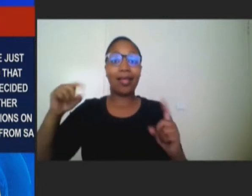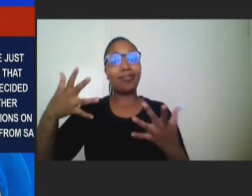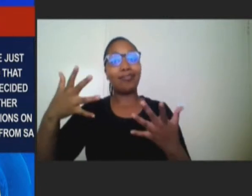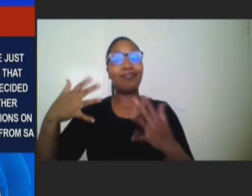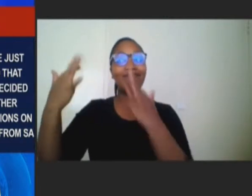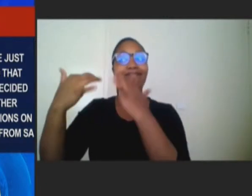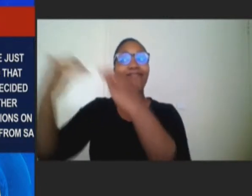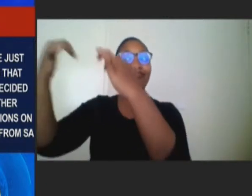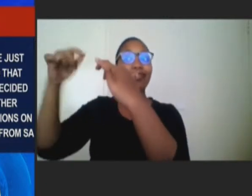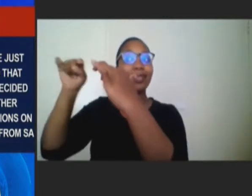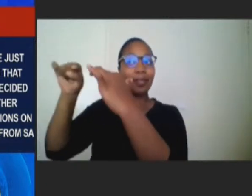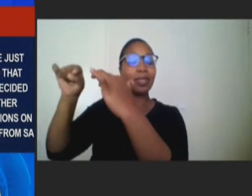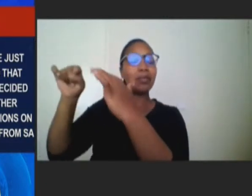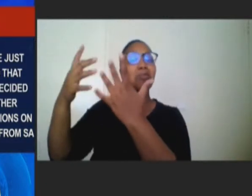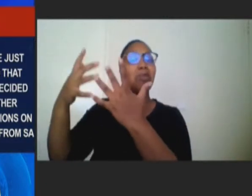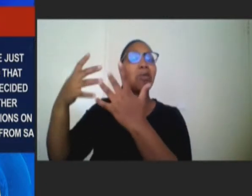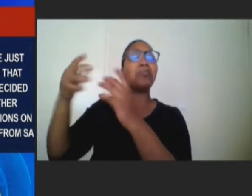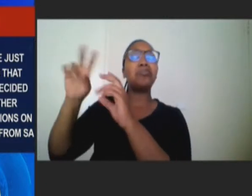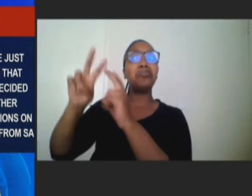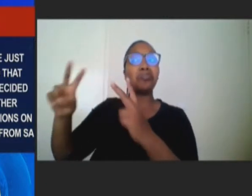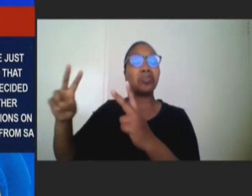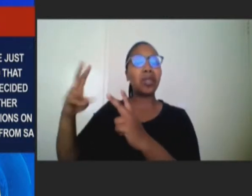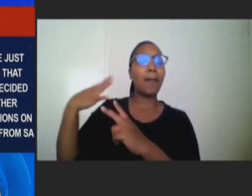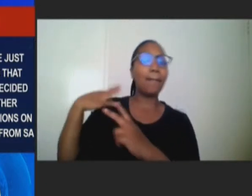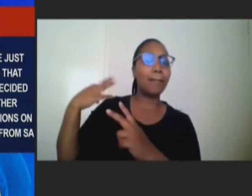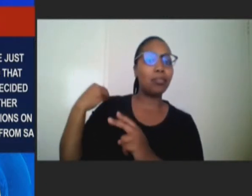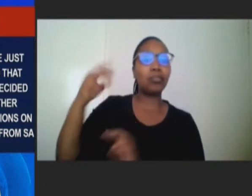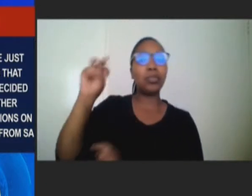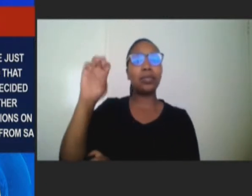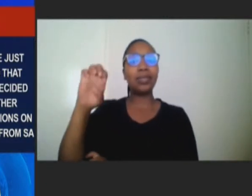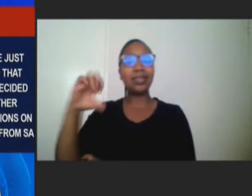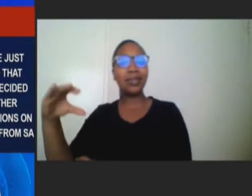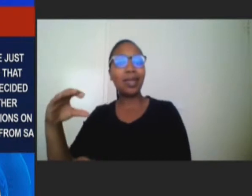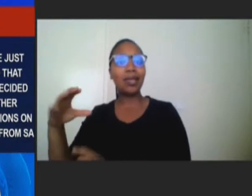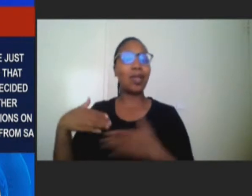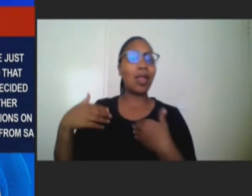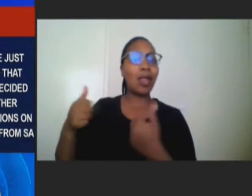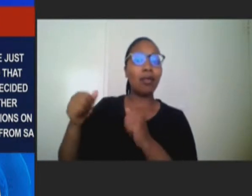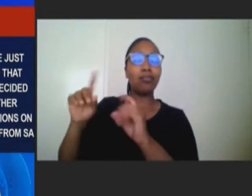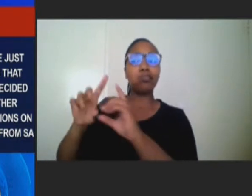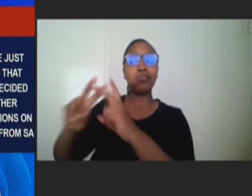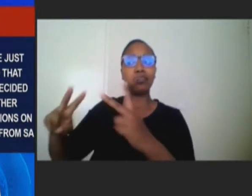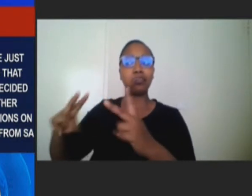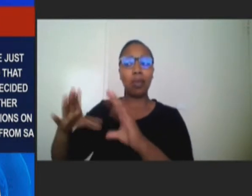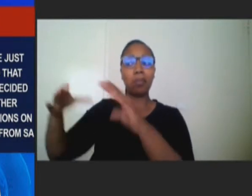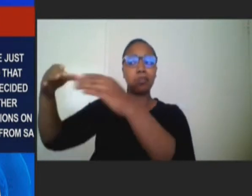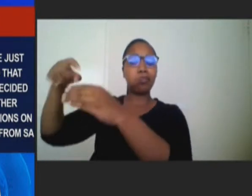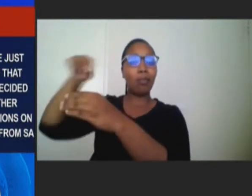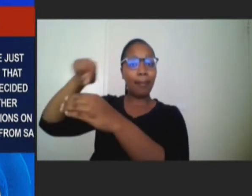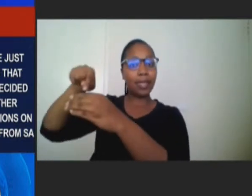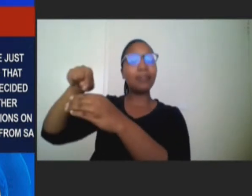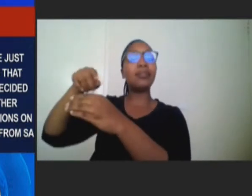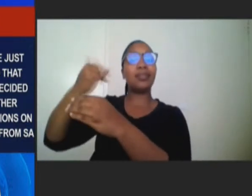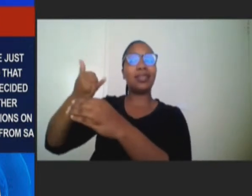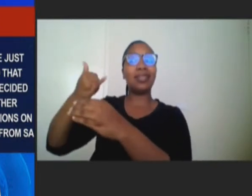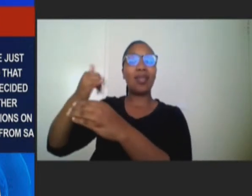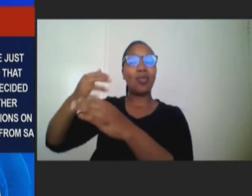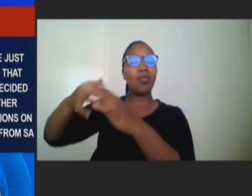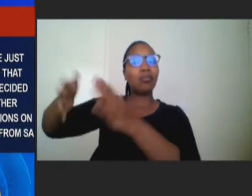net joints must come with concrete proposals on how to phase in mandates. Look at what kind